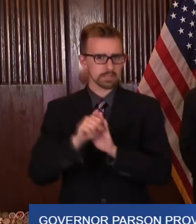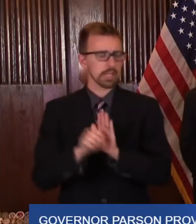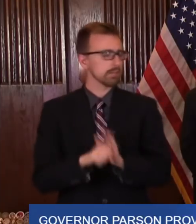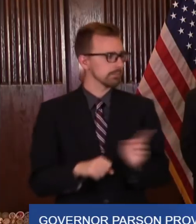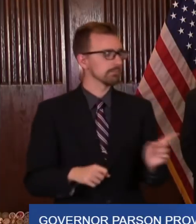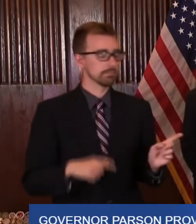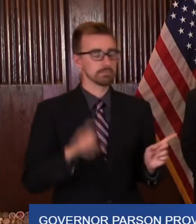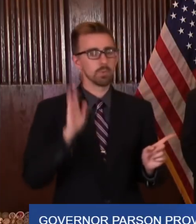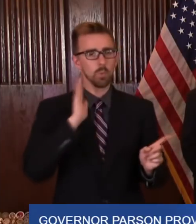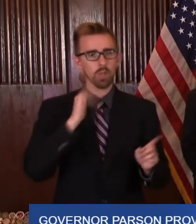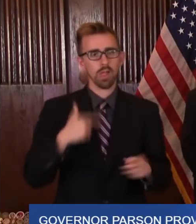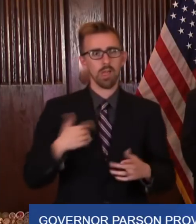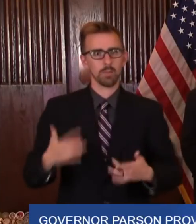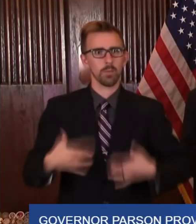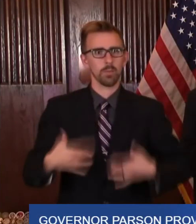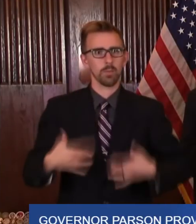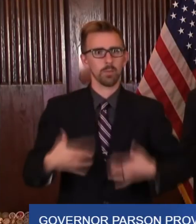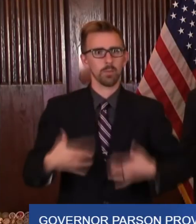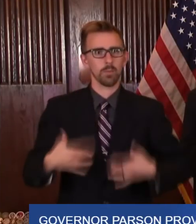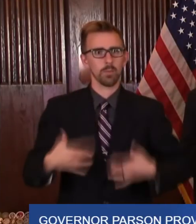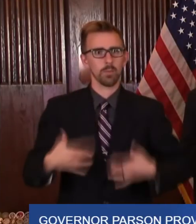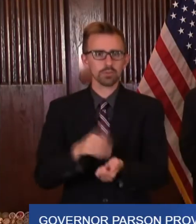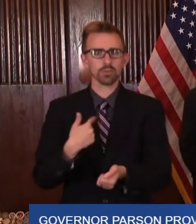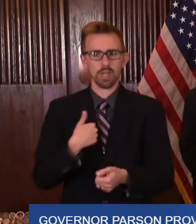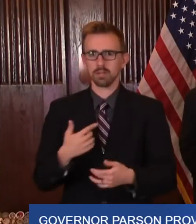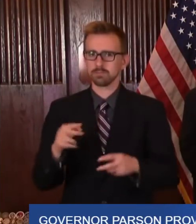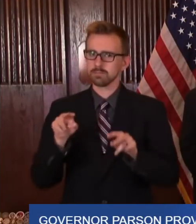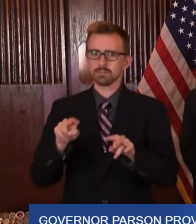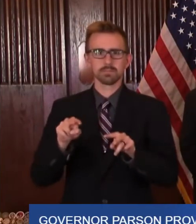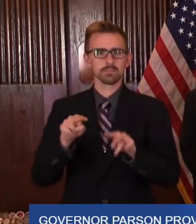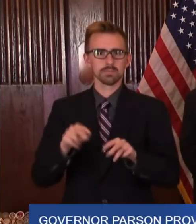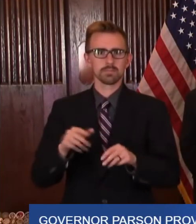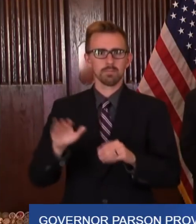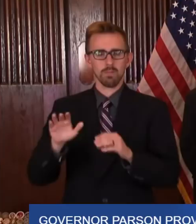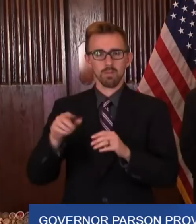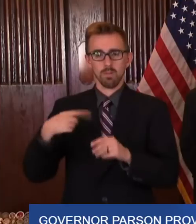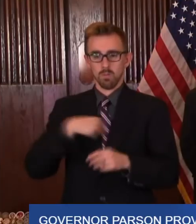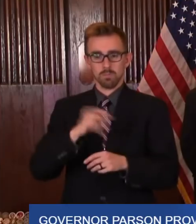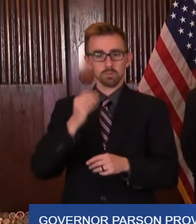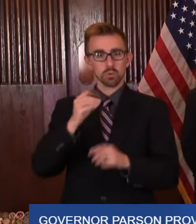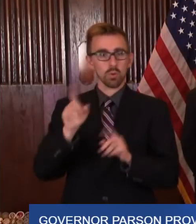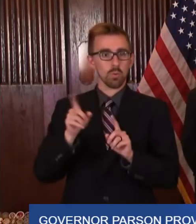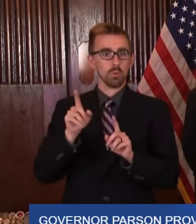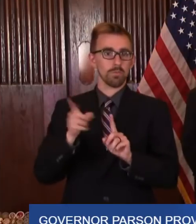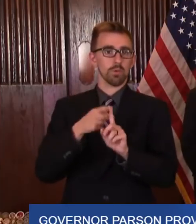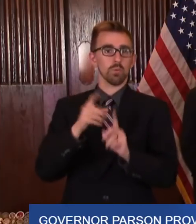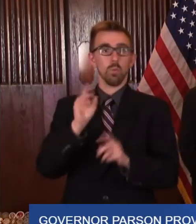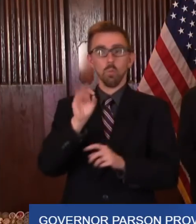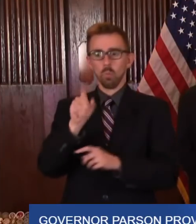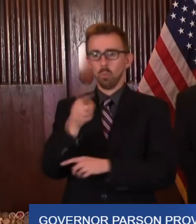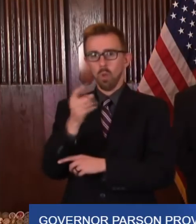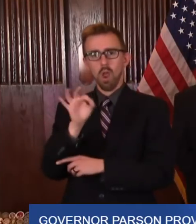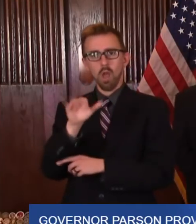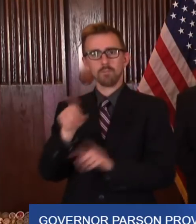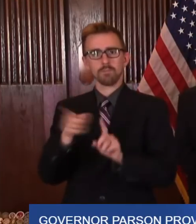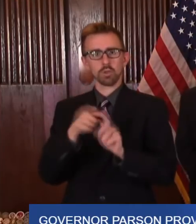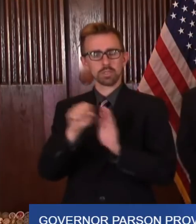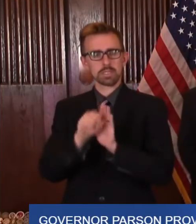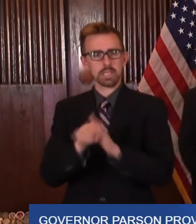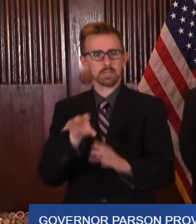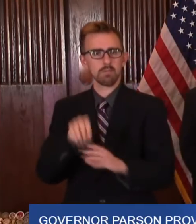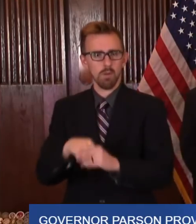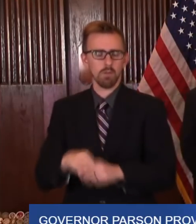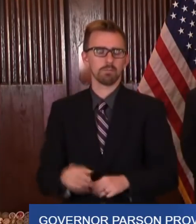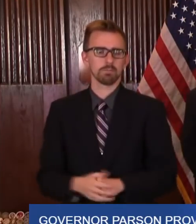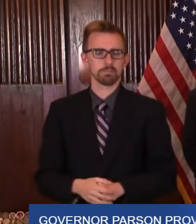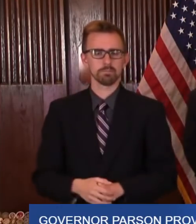how excited I am about that, and just commend all involved for Missouri being one of the first states to do that. When you talk about personal protective